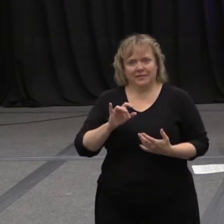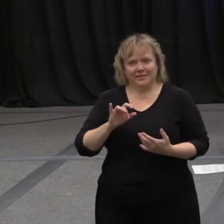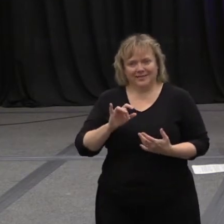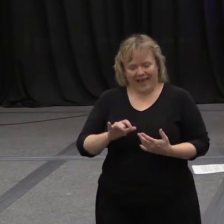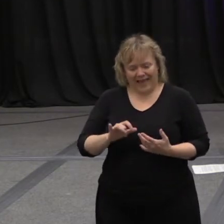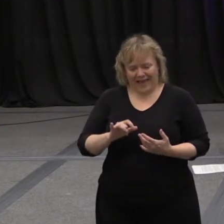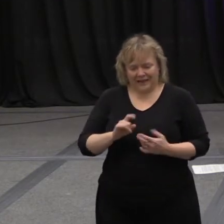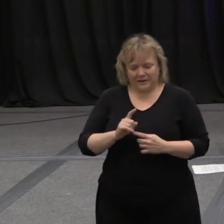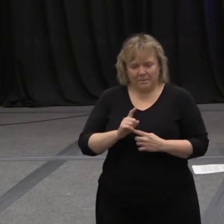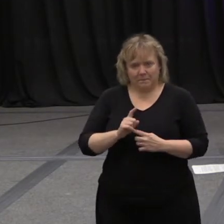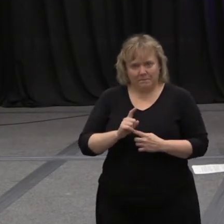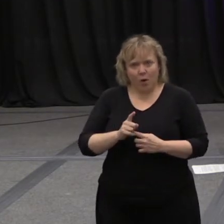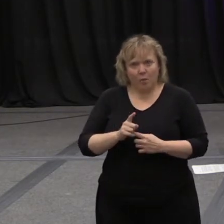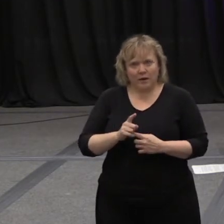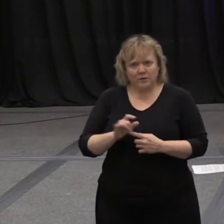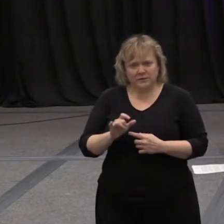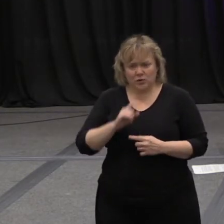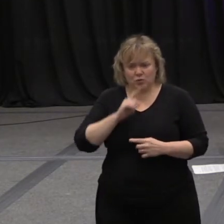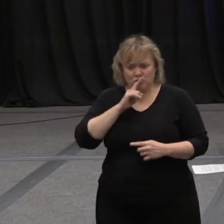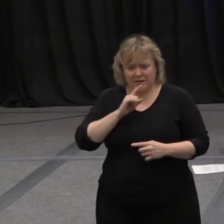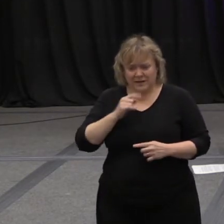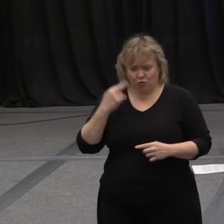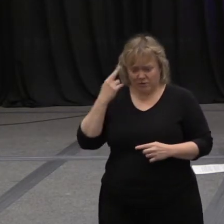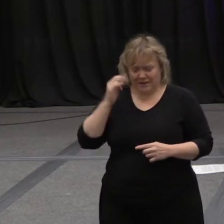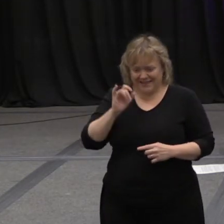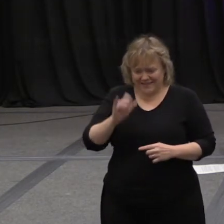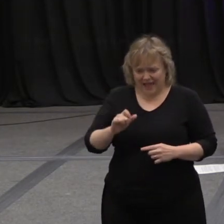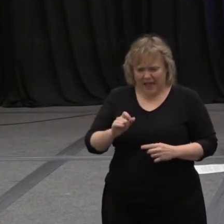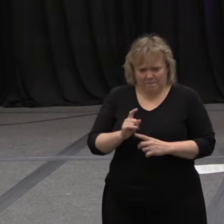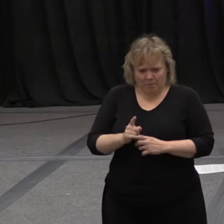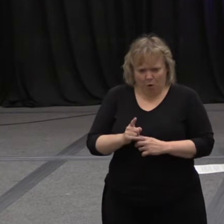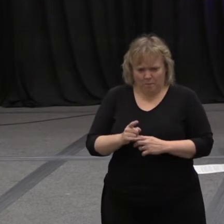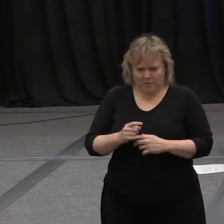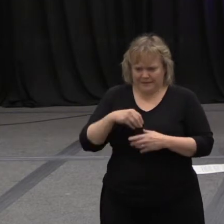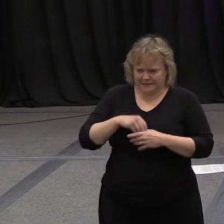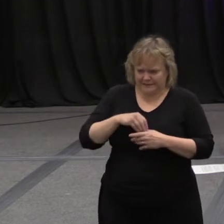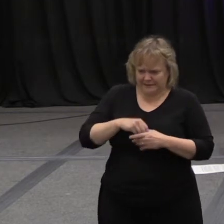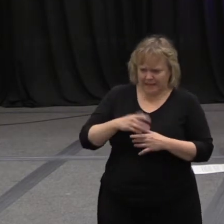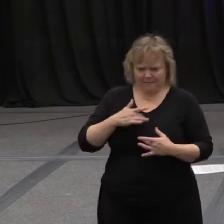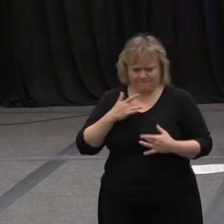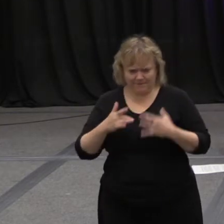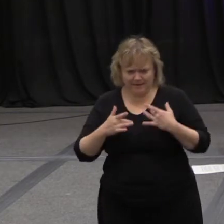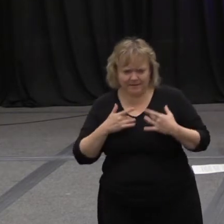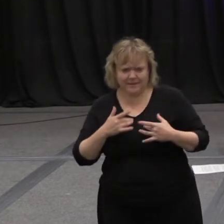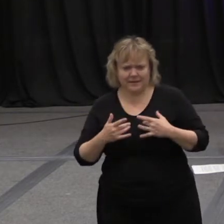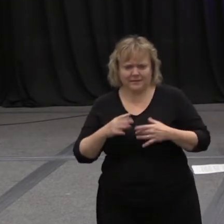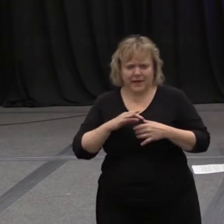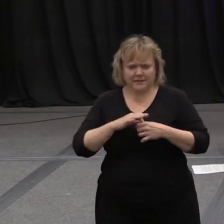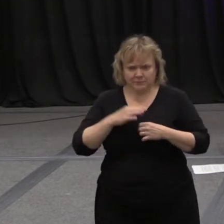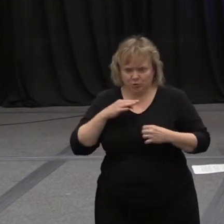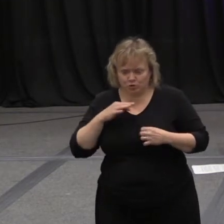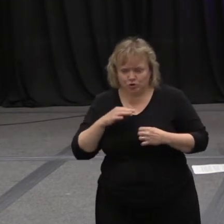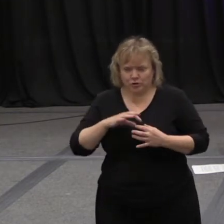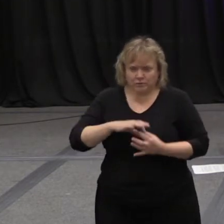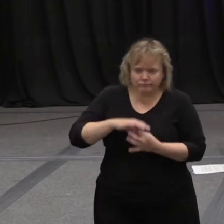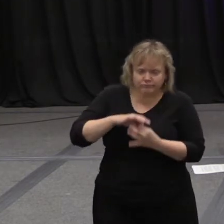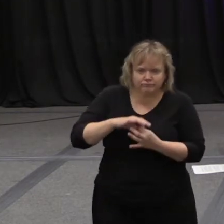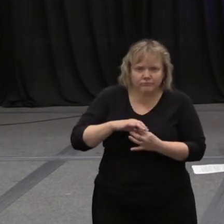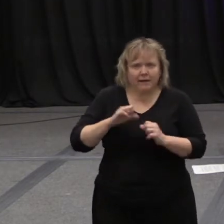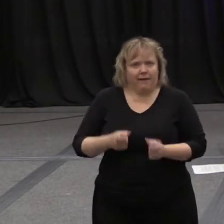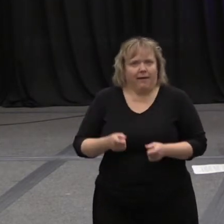be created through many different means, through our bodies, through our nervous systems, acting on our brains. We can create a space of...